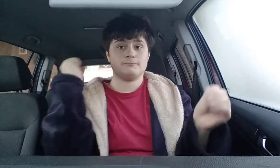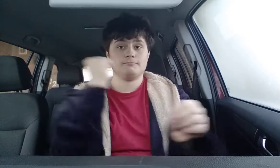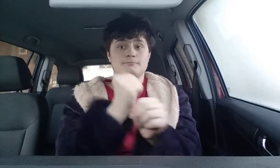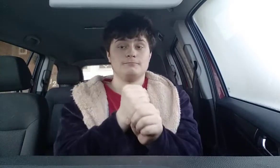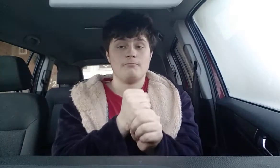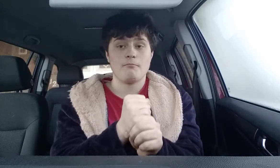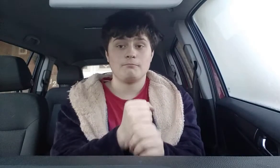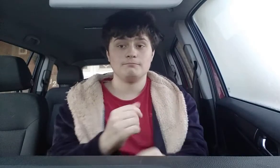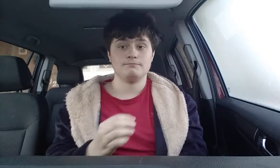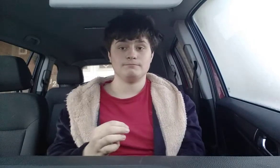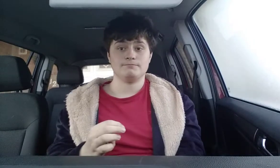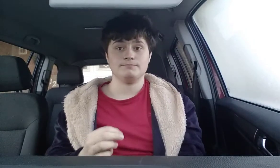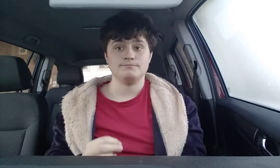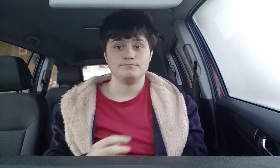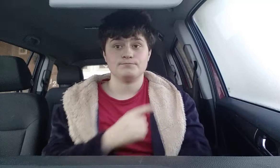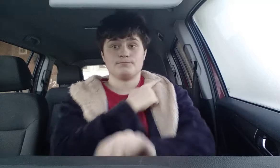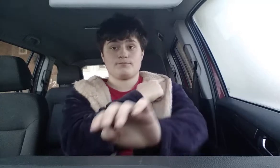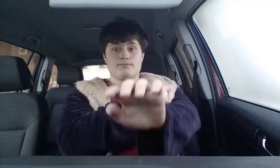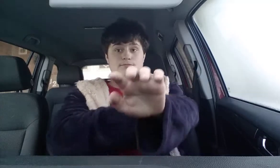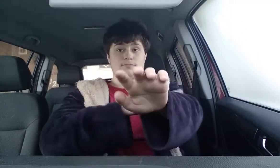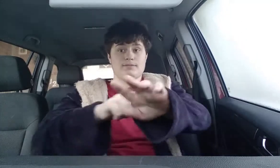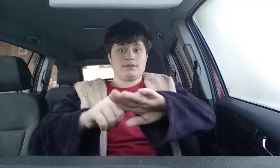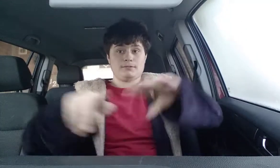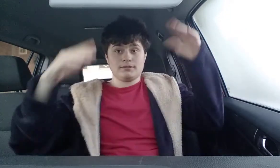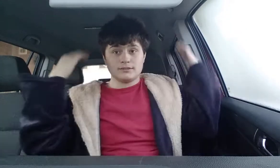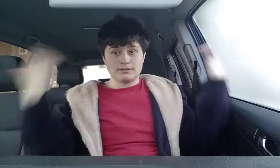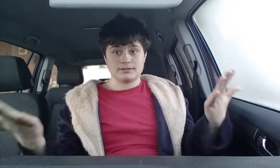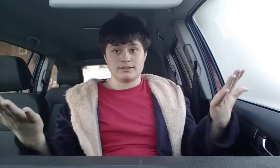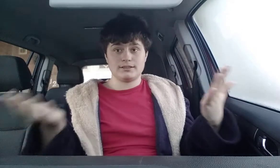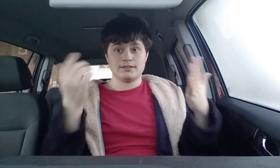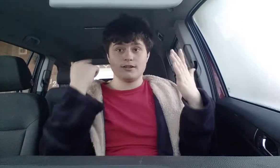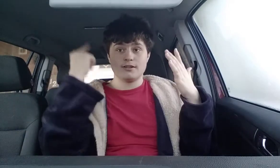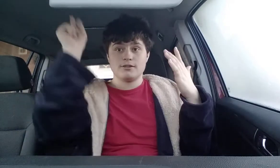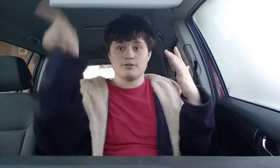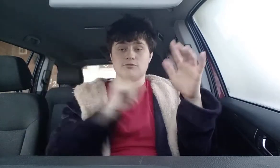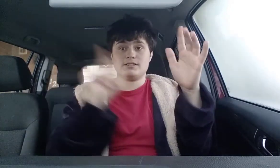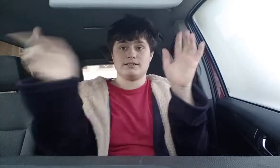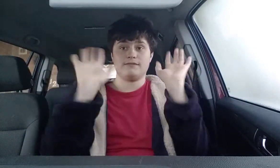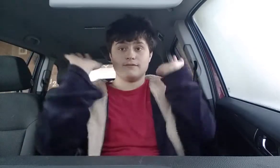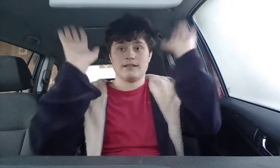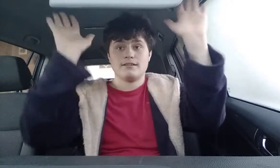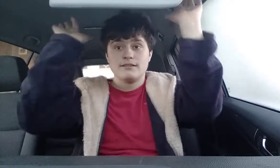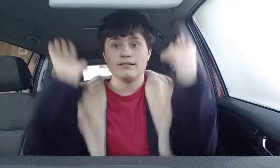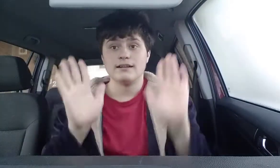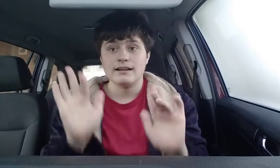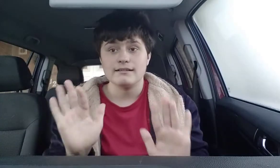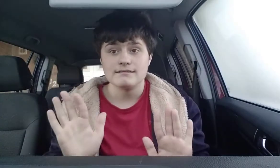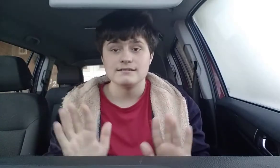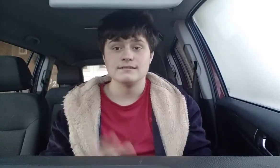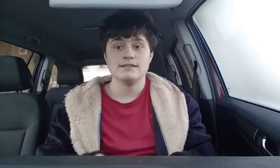do, Till the blue skies drive the dark clouds